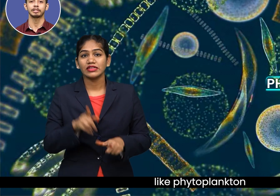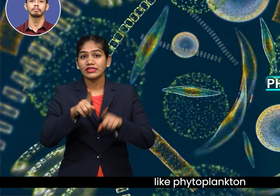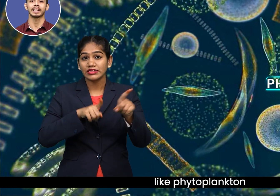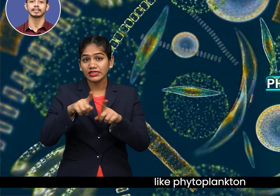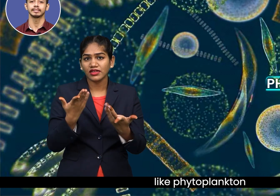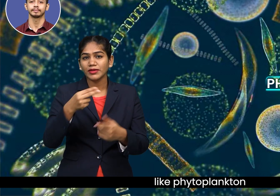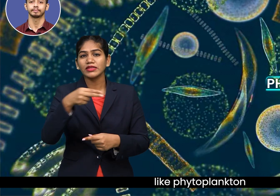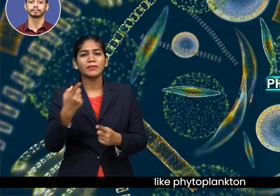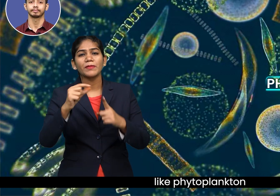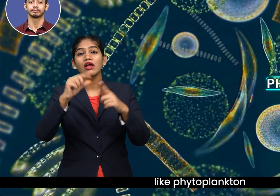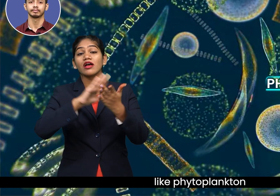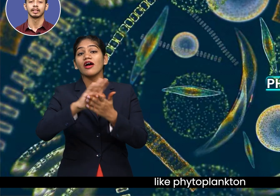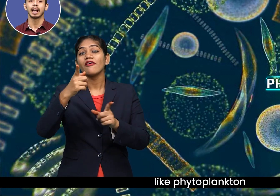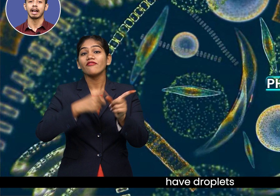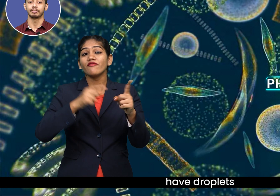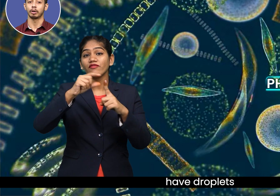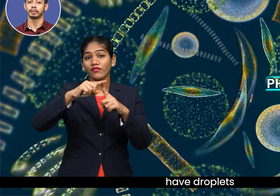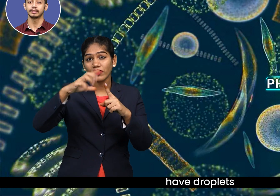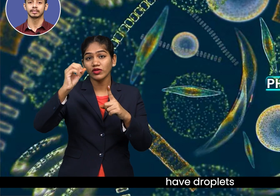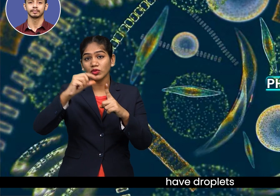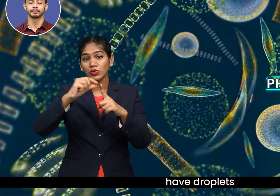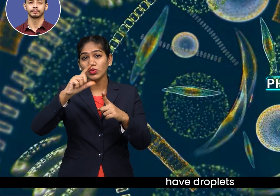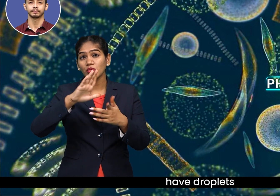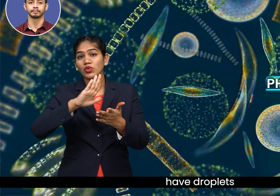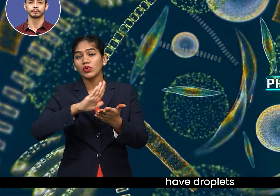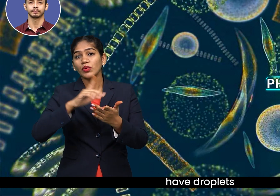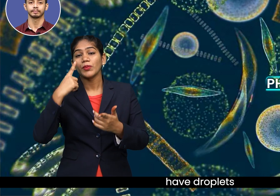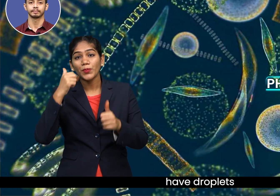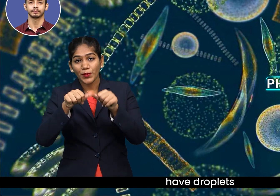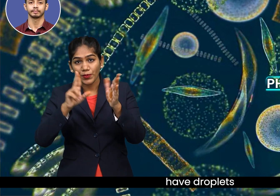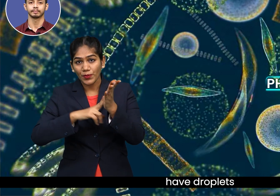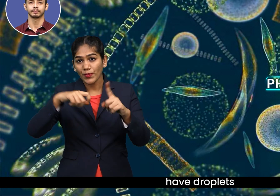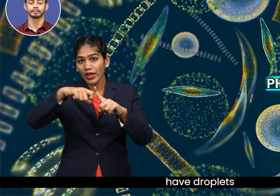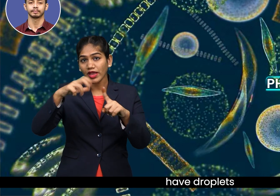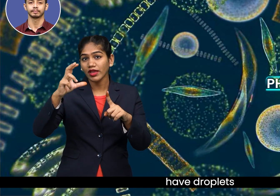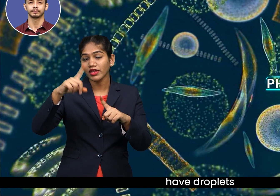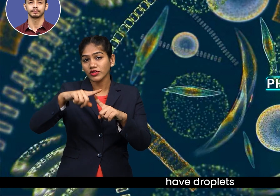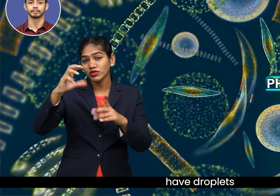like phytoplankton have droplets